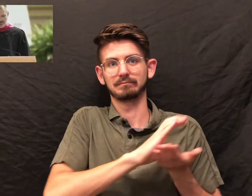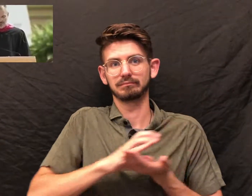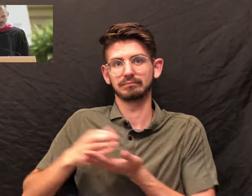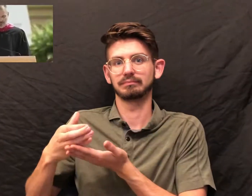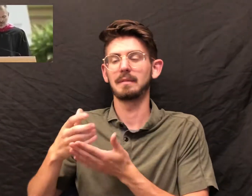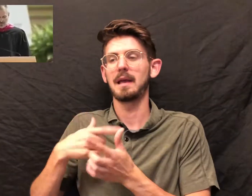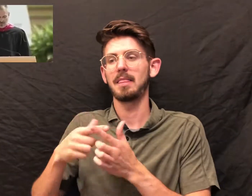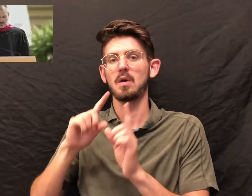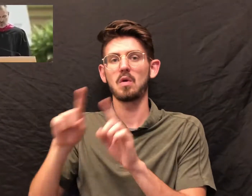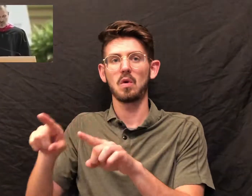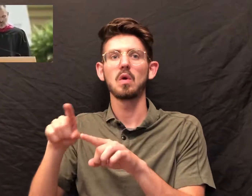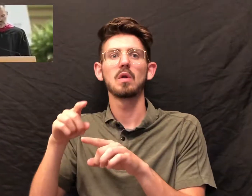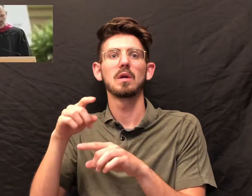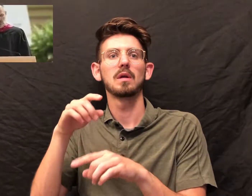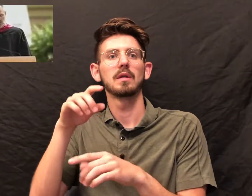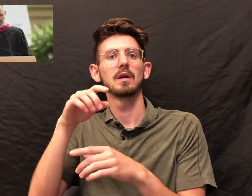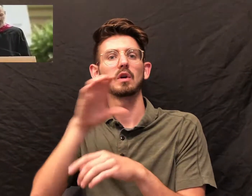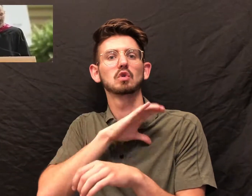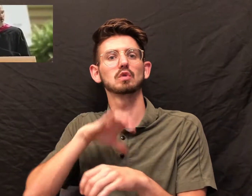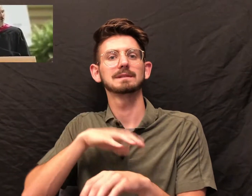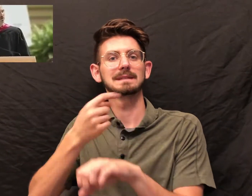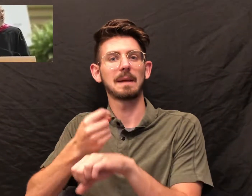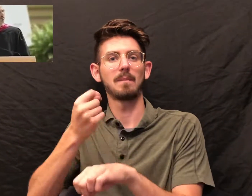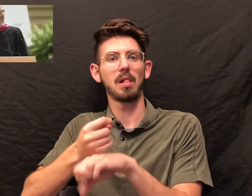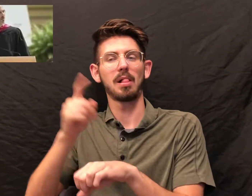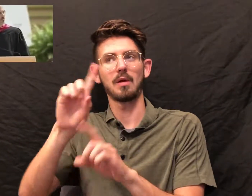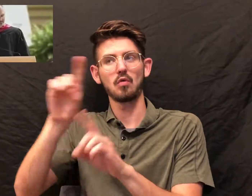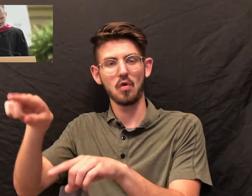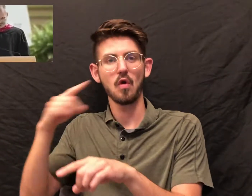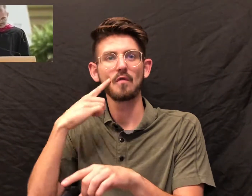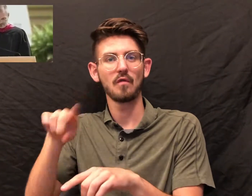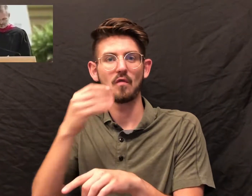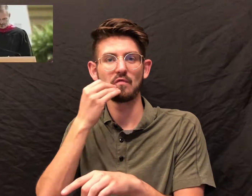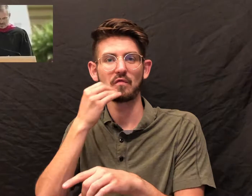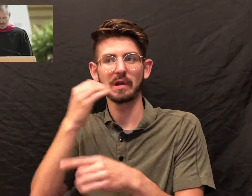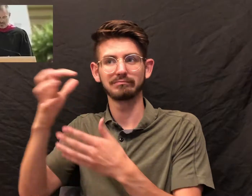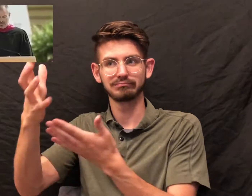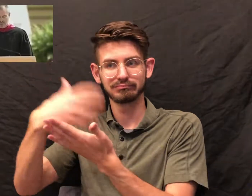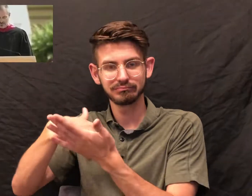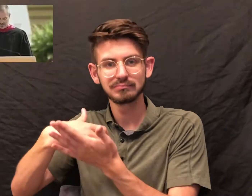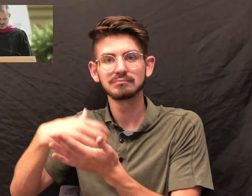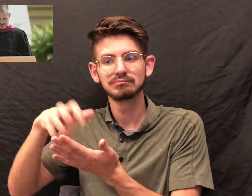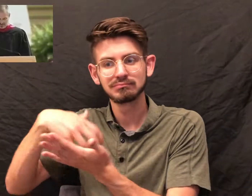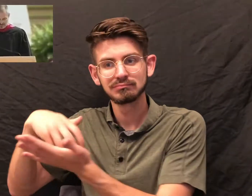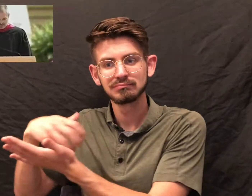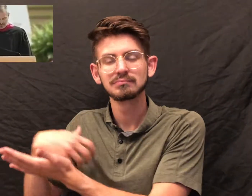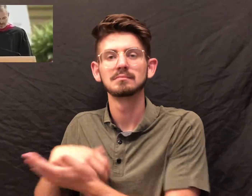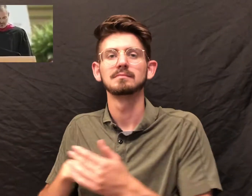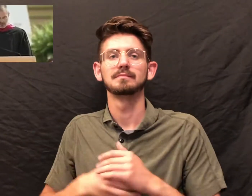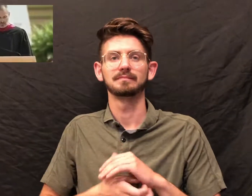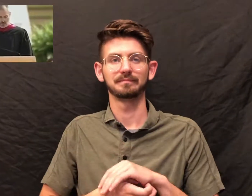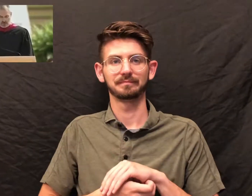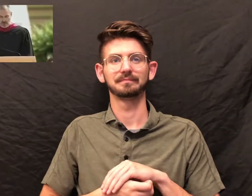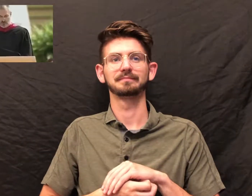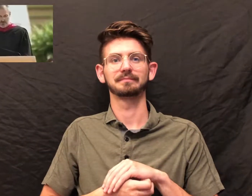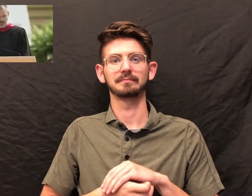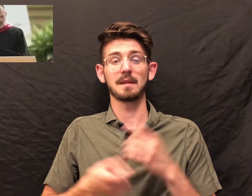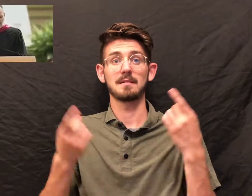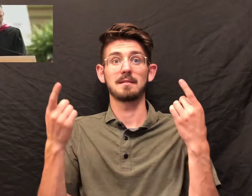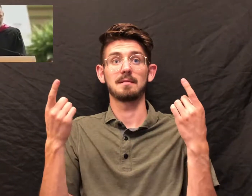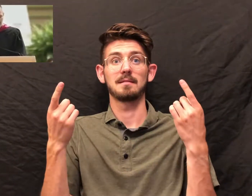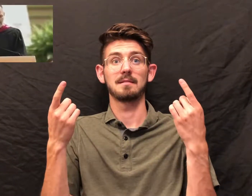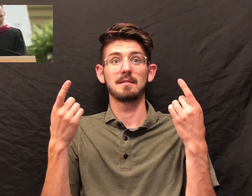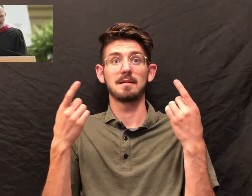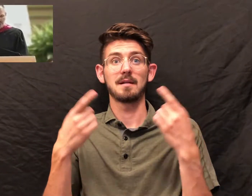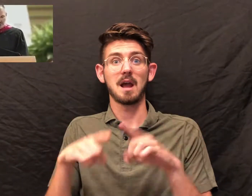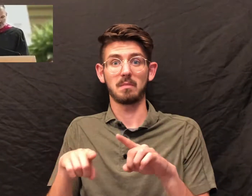temple. I loved it. And much of what I stumbled into by following my curiosity and intuition turned out to be